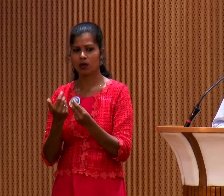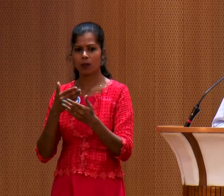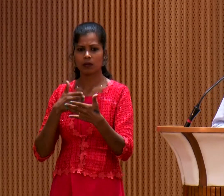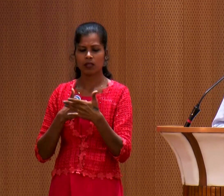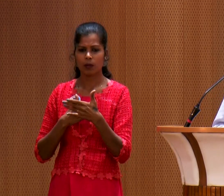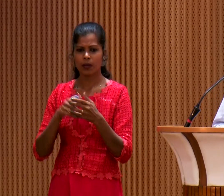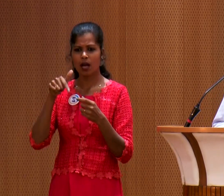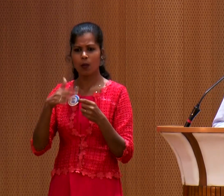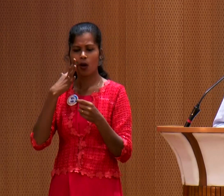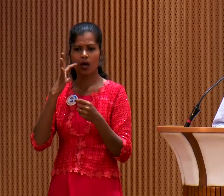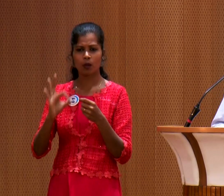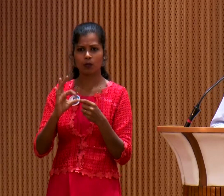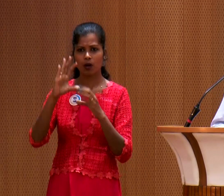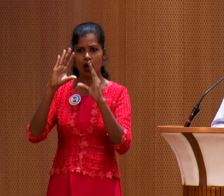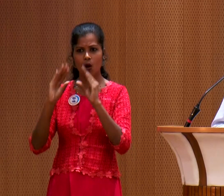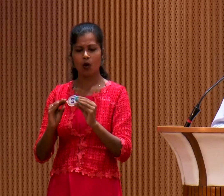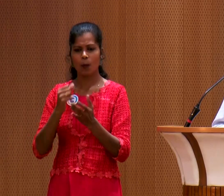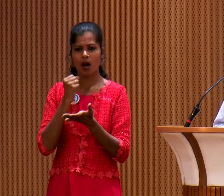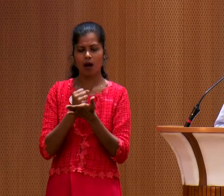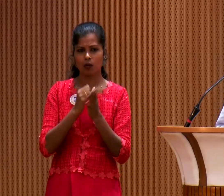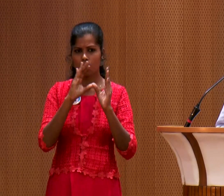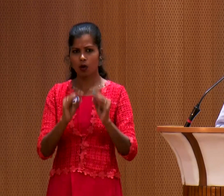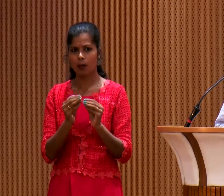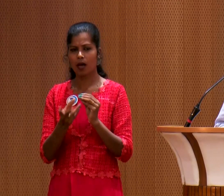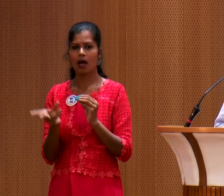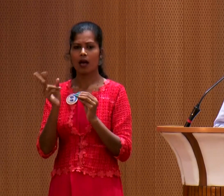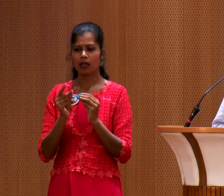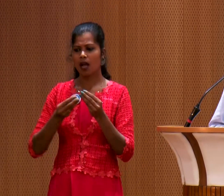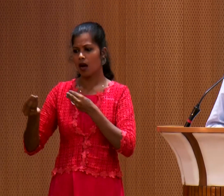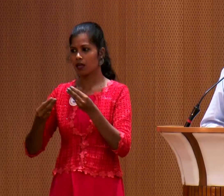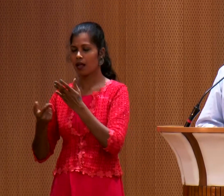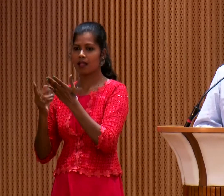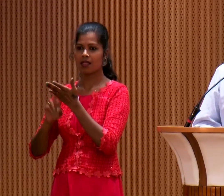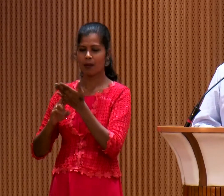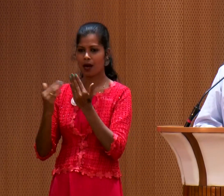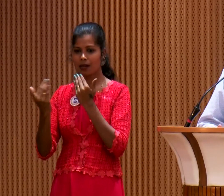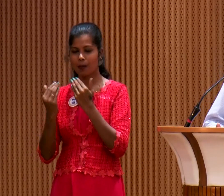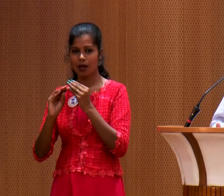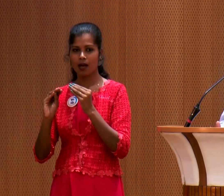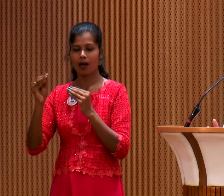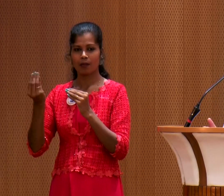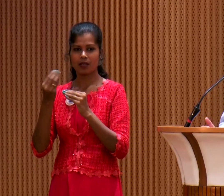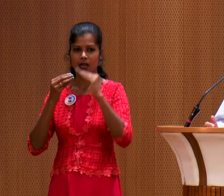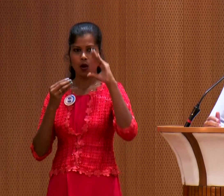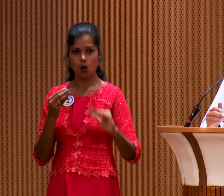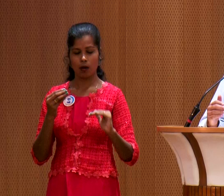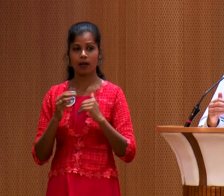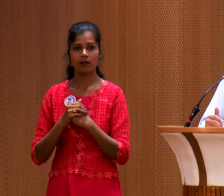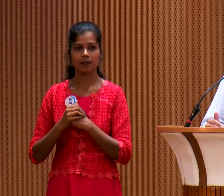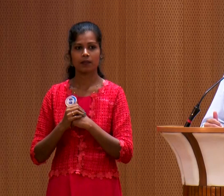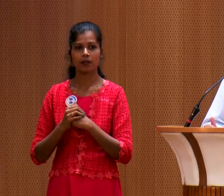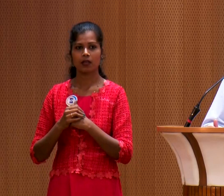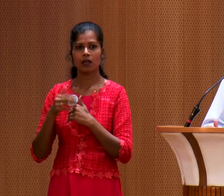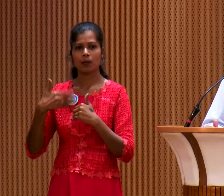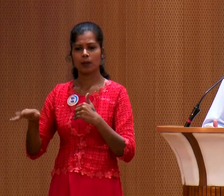a significant portion of this demand again to our neighboring states. There needs to be a